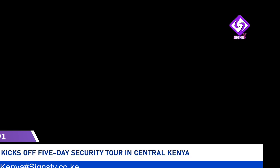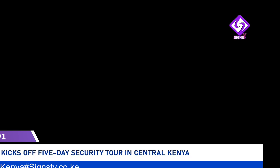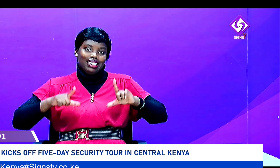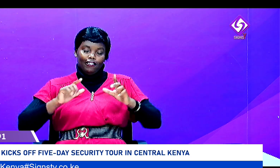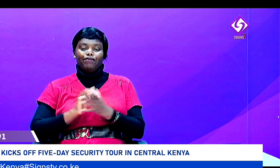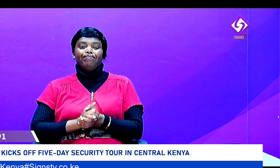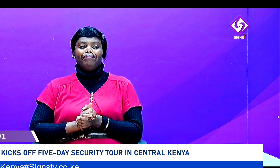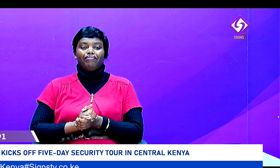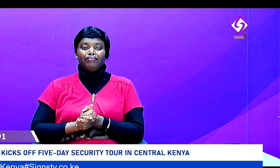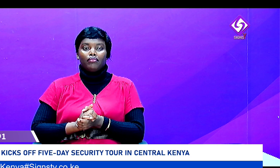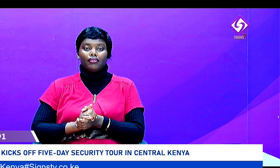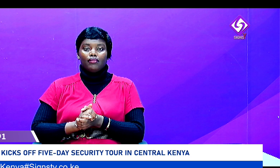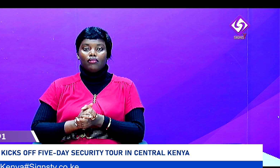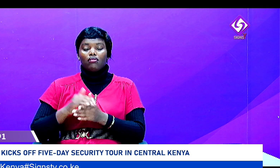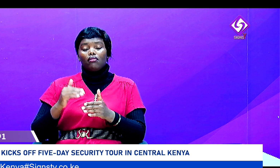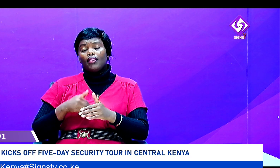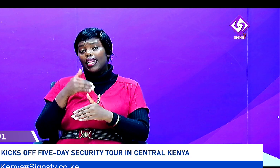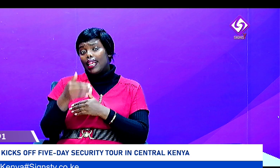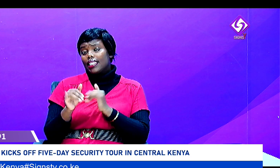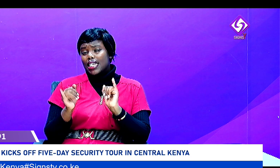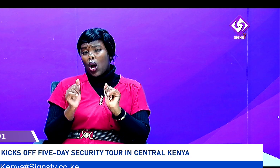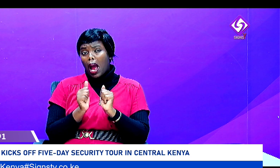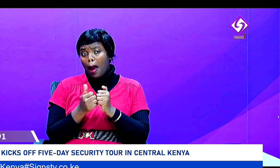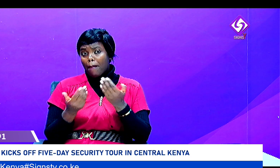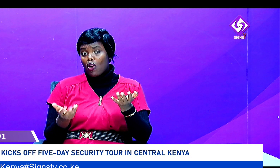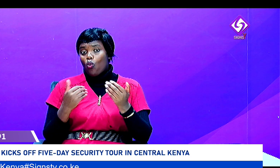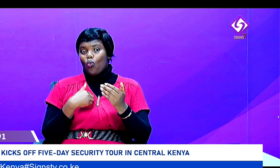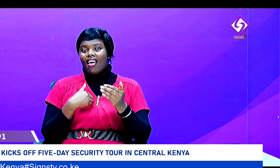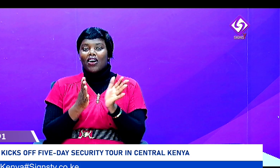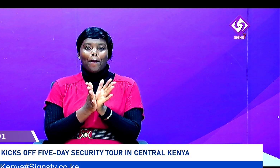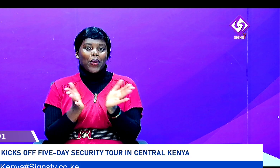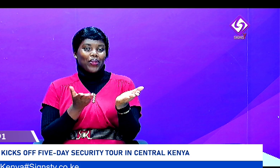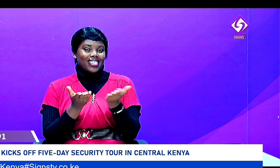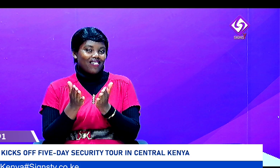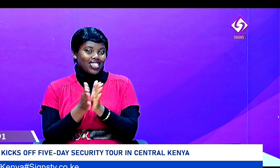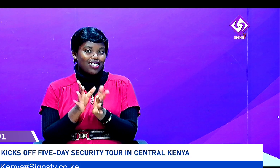brings positive outcomes in our lives. On other news,